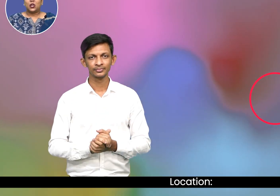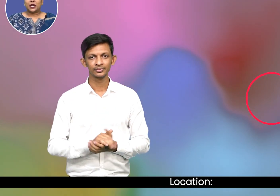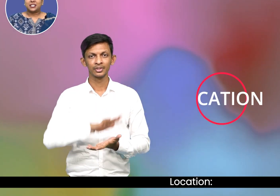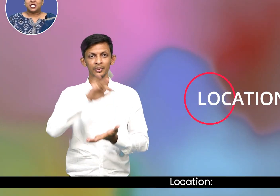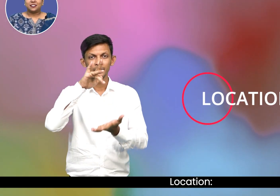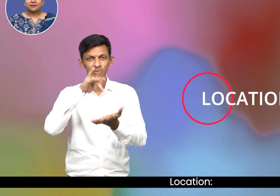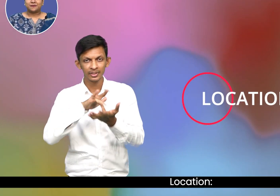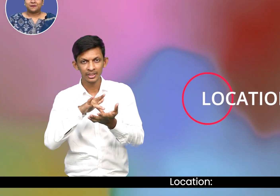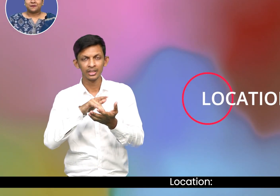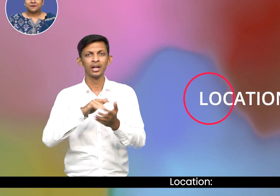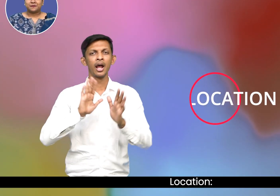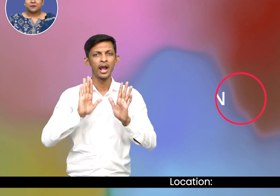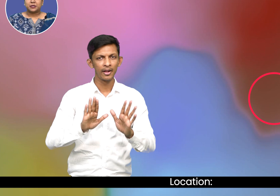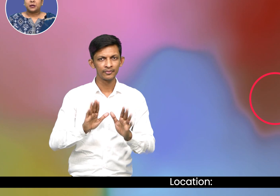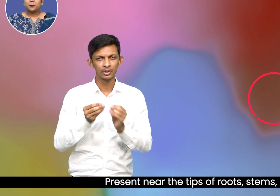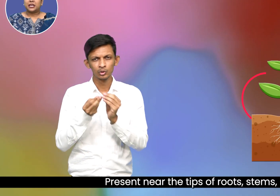Location: